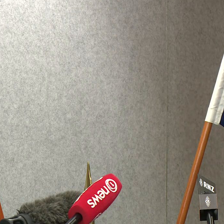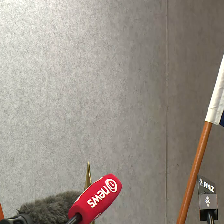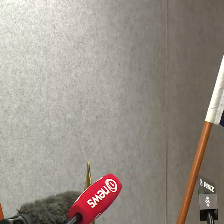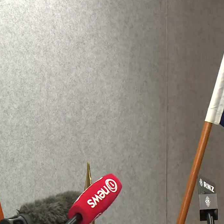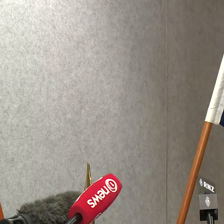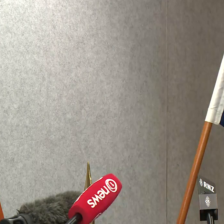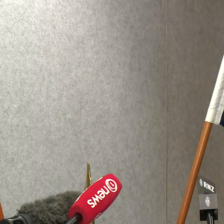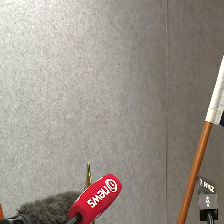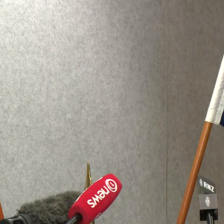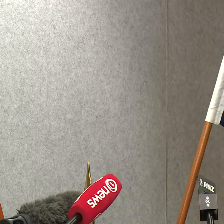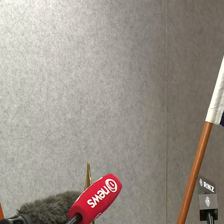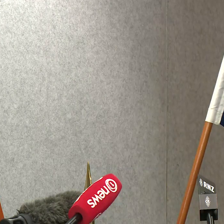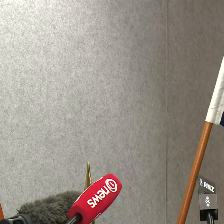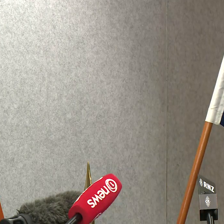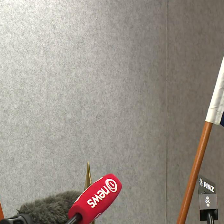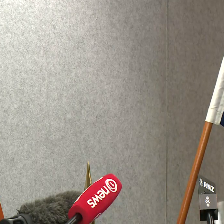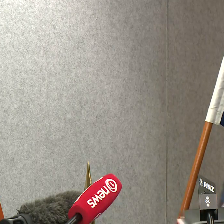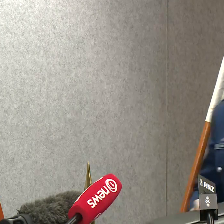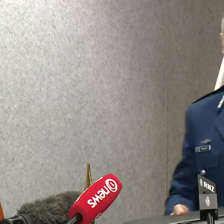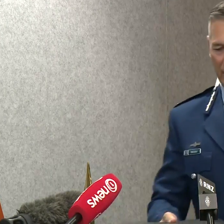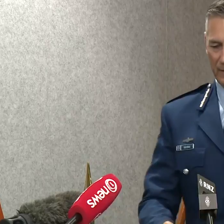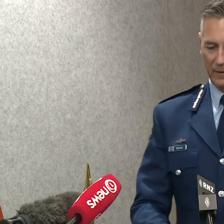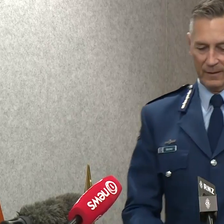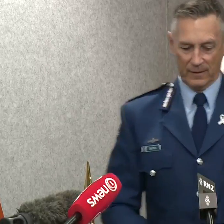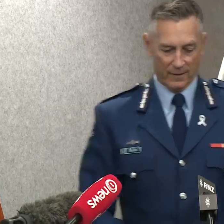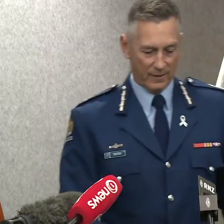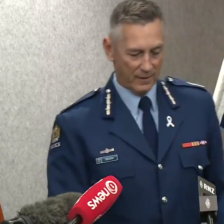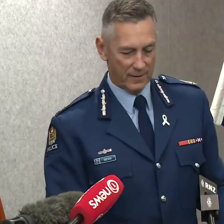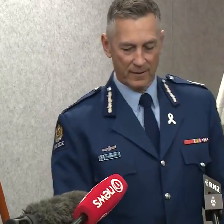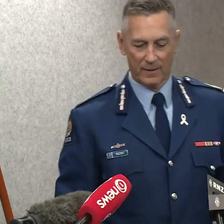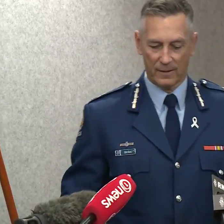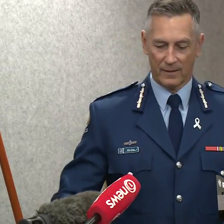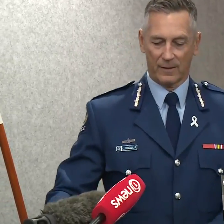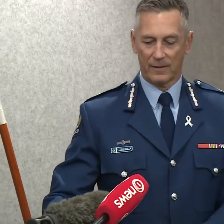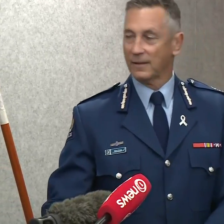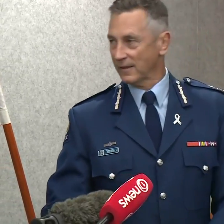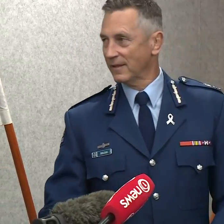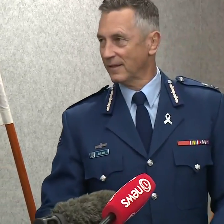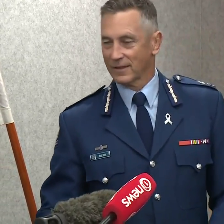surpassed 100. Shingai Nyoka reporting. That's the news.